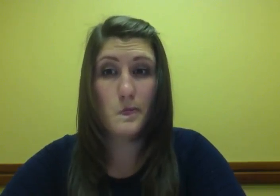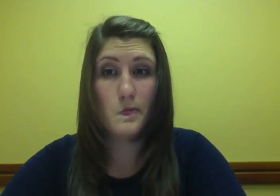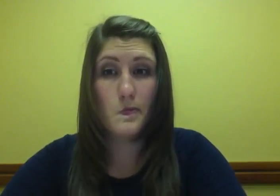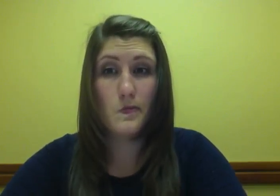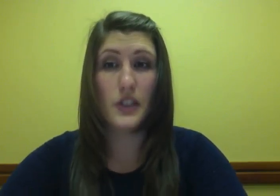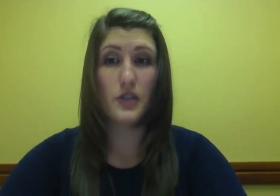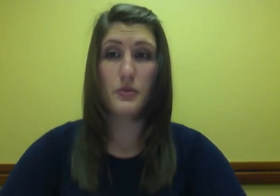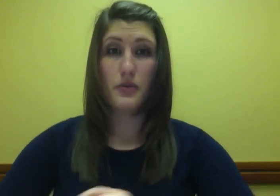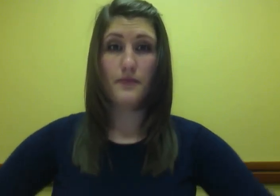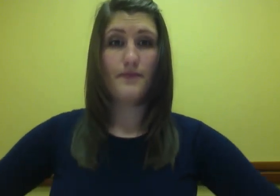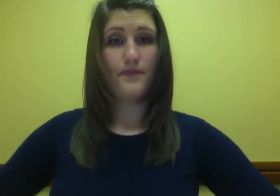Let's hope so.